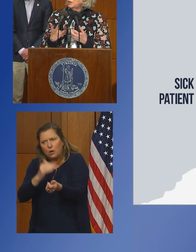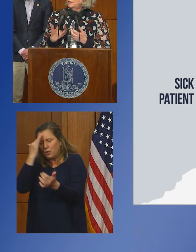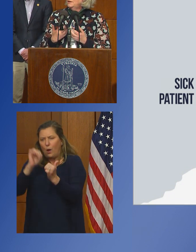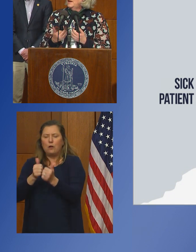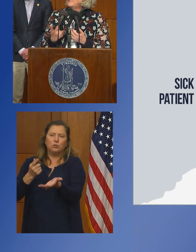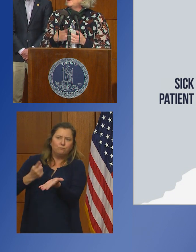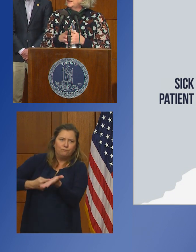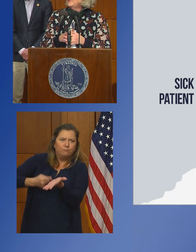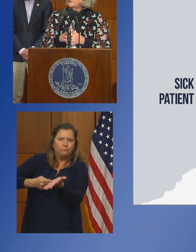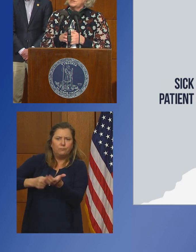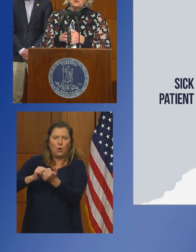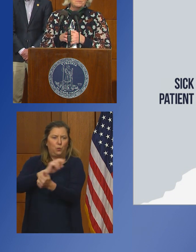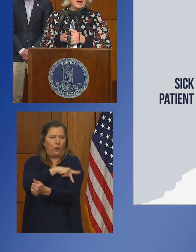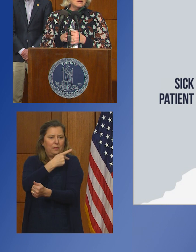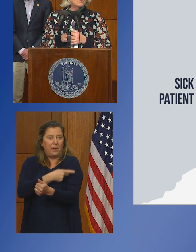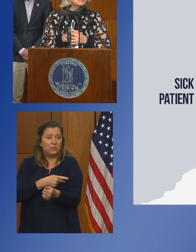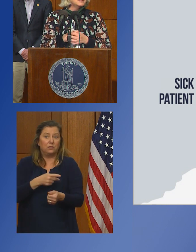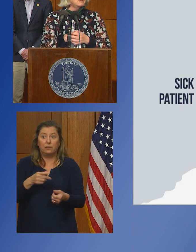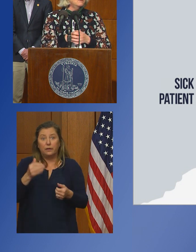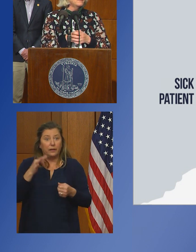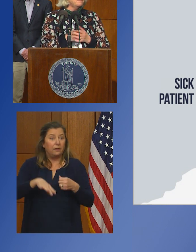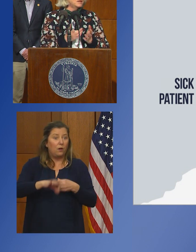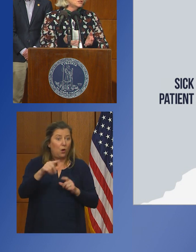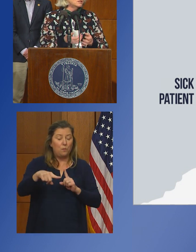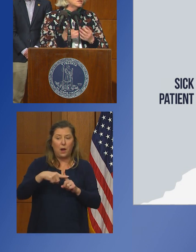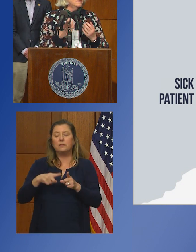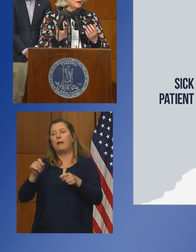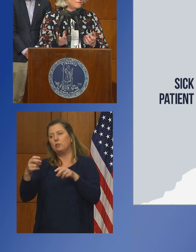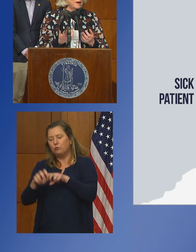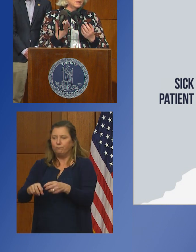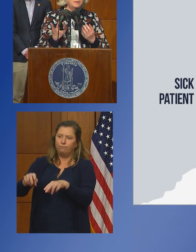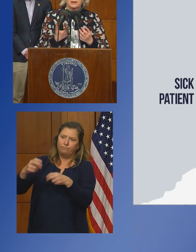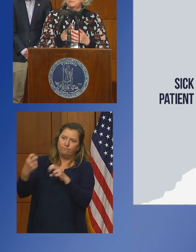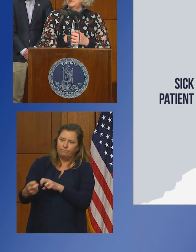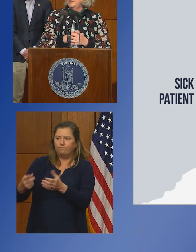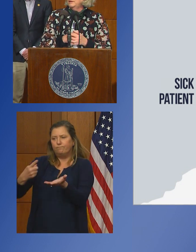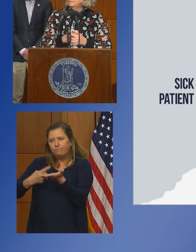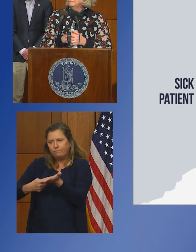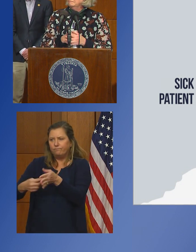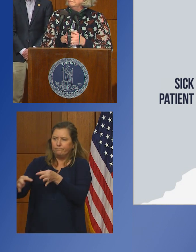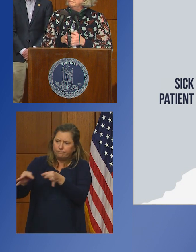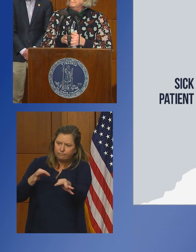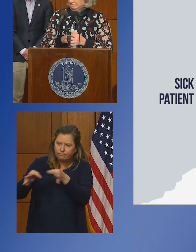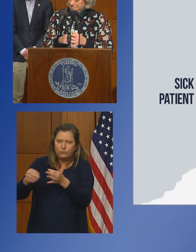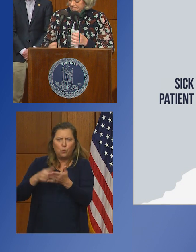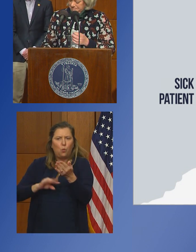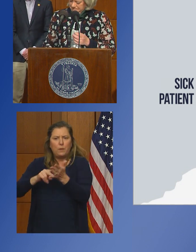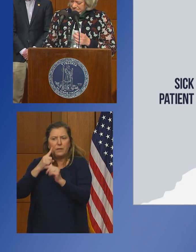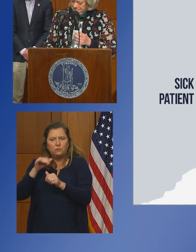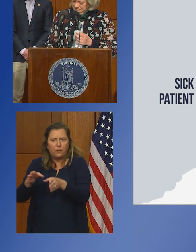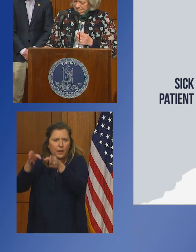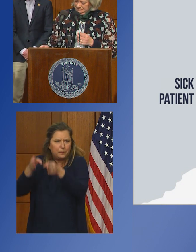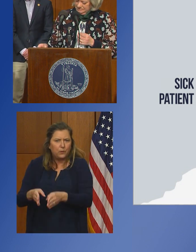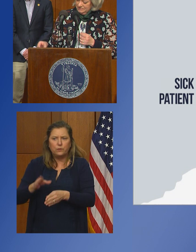to that patient after they get that result back. What does that mean for that patient, that family, that community?